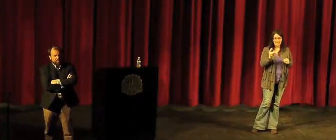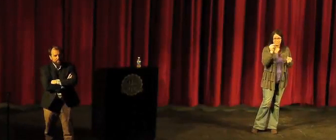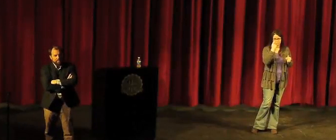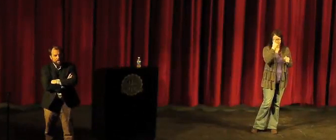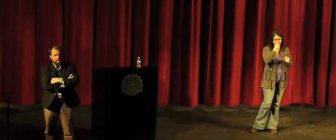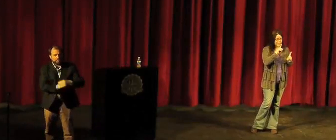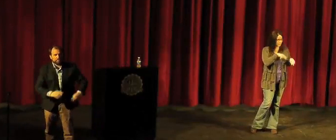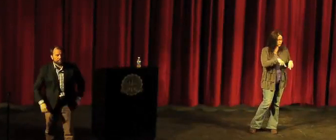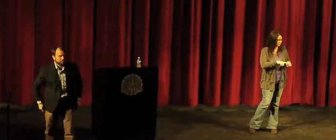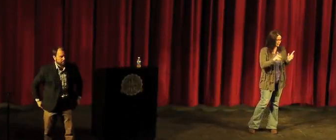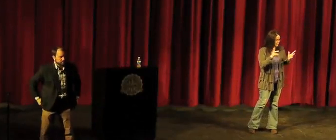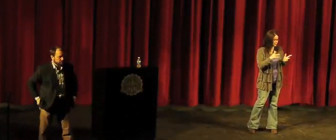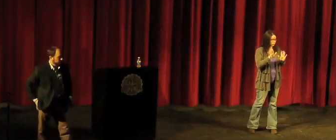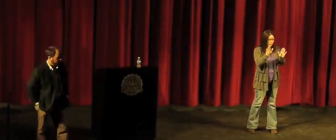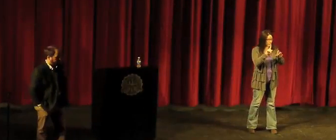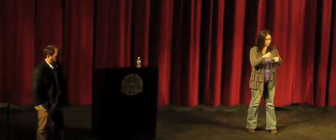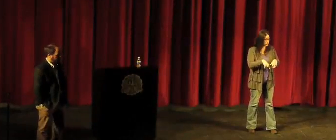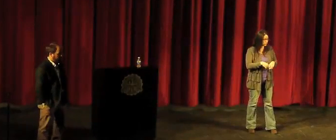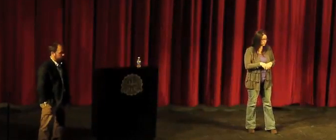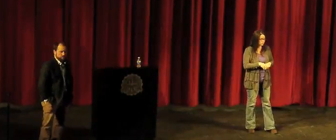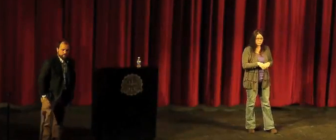questioning. Yeah.